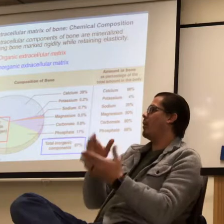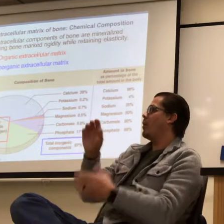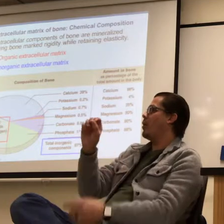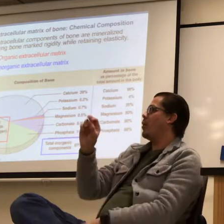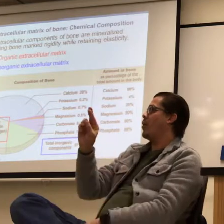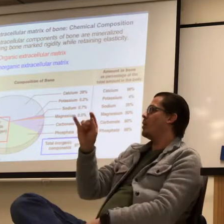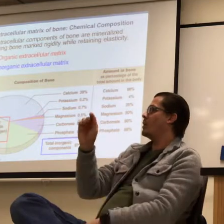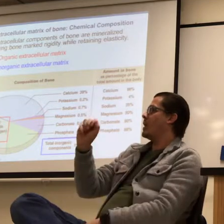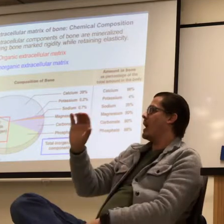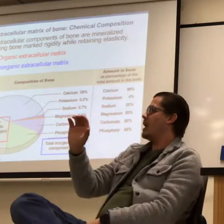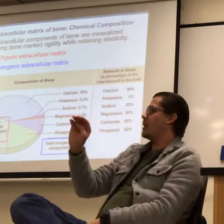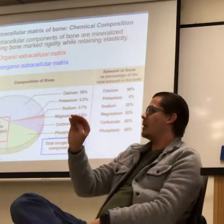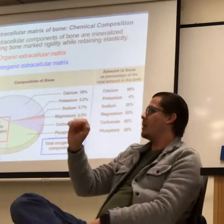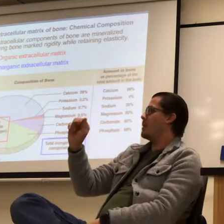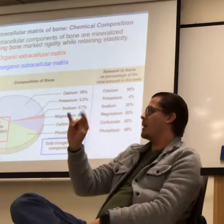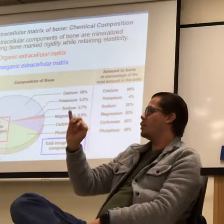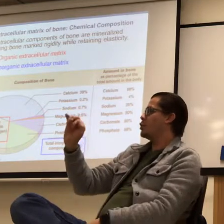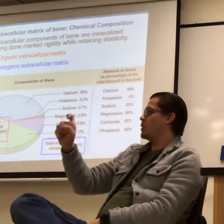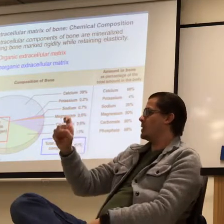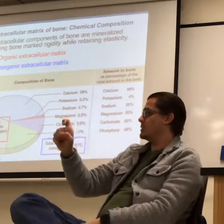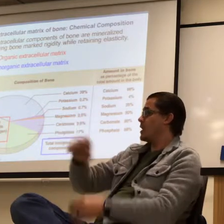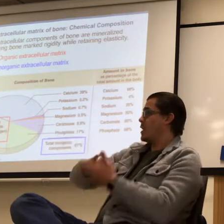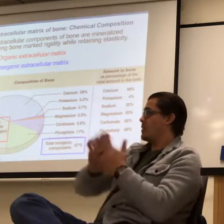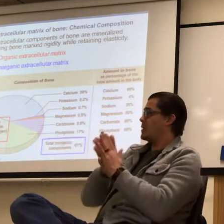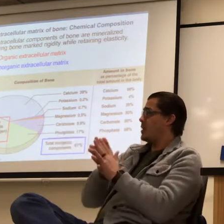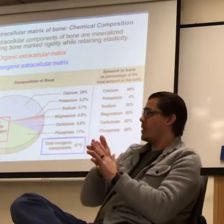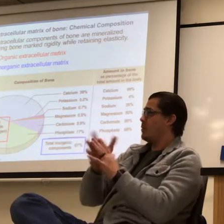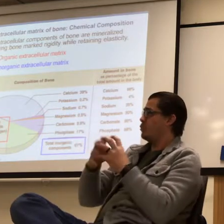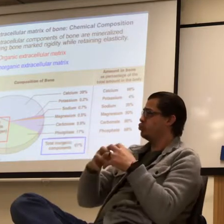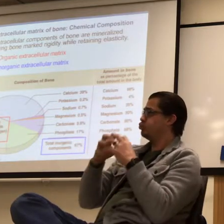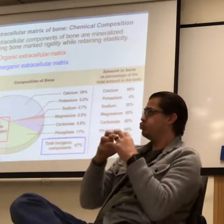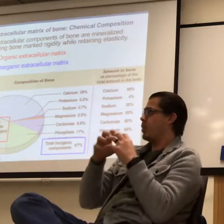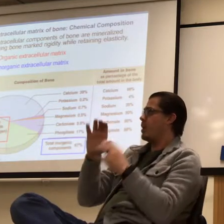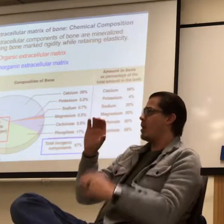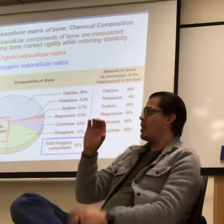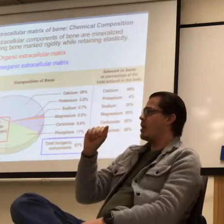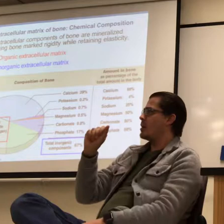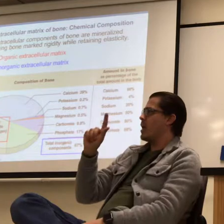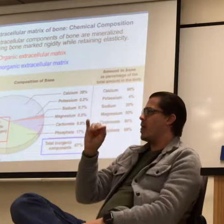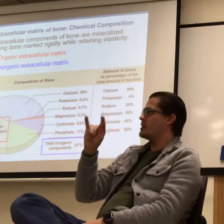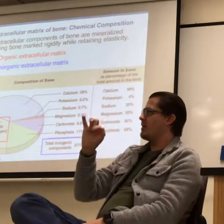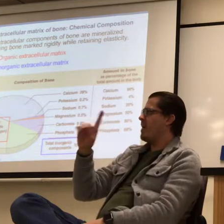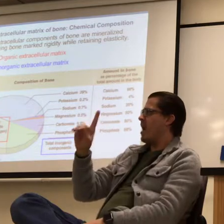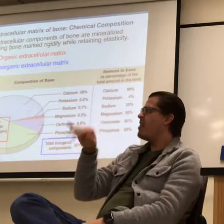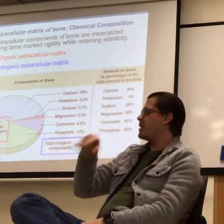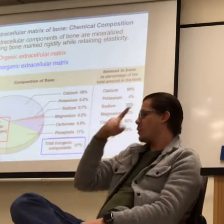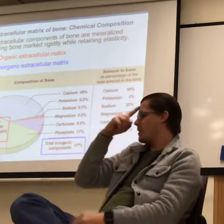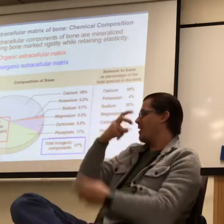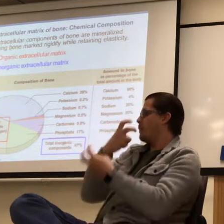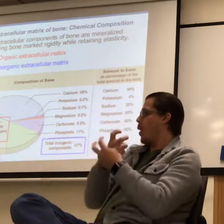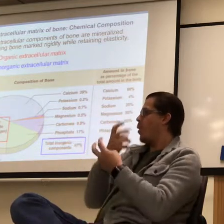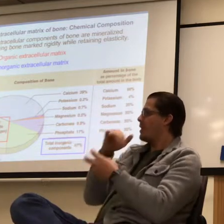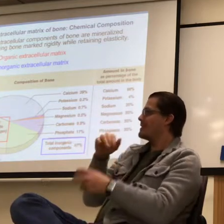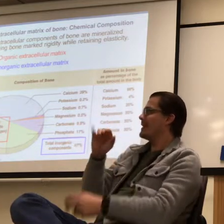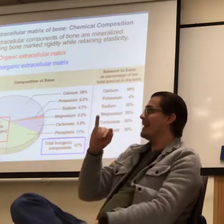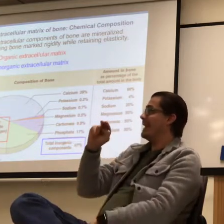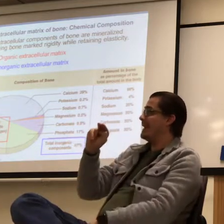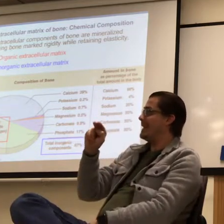organic matrix, the osteoid, becomes calcified, you know, that's what we think of as bone. That would be the